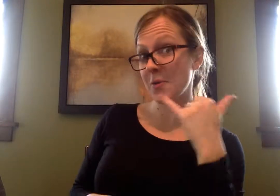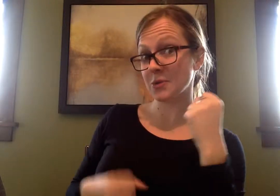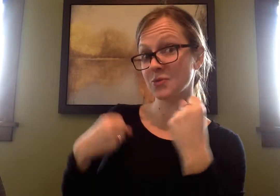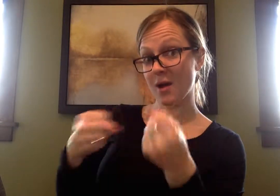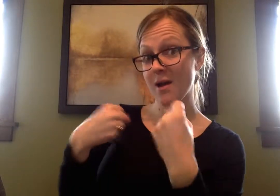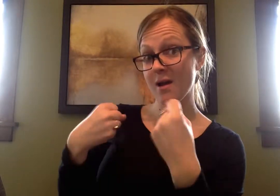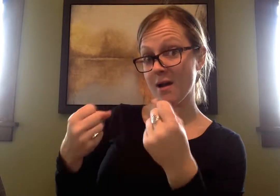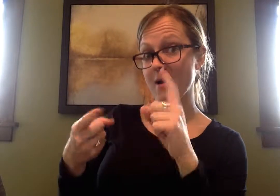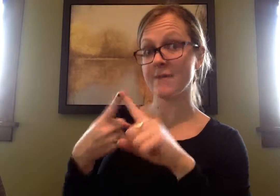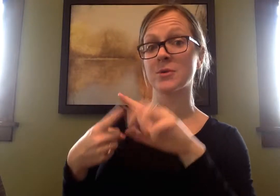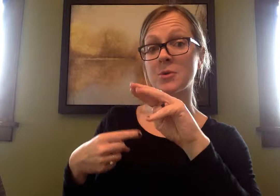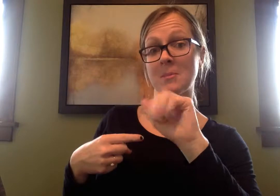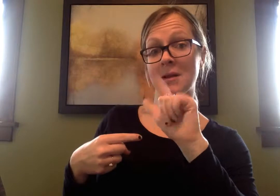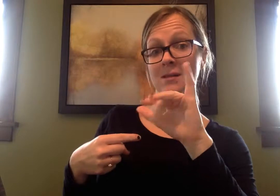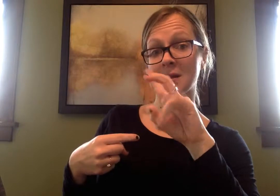home.